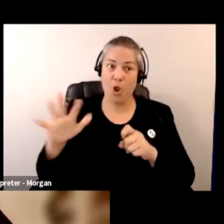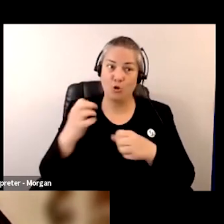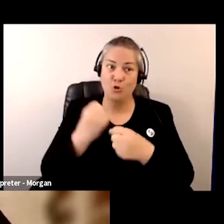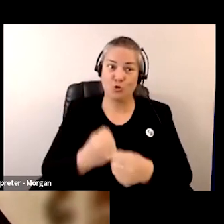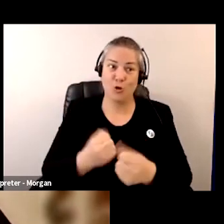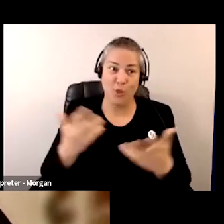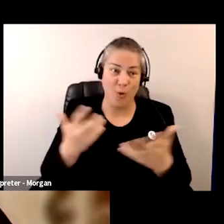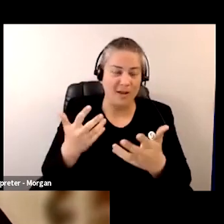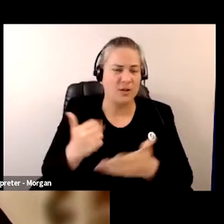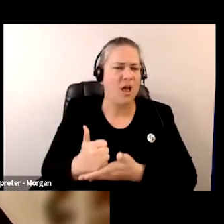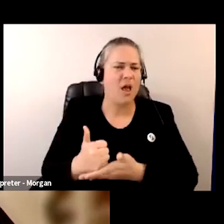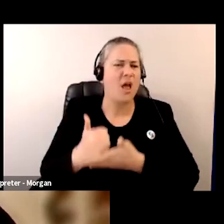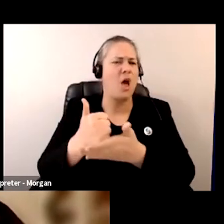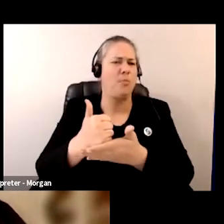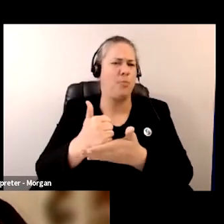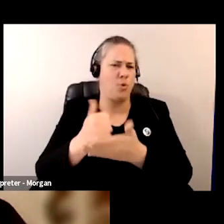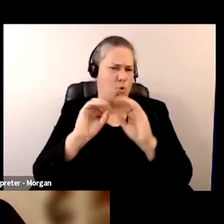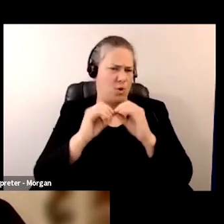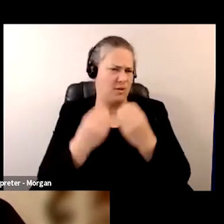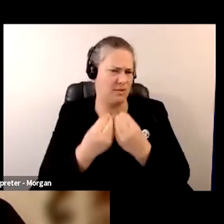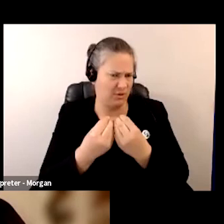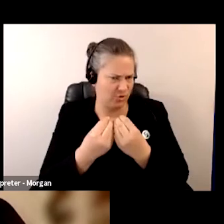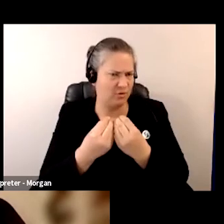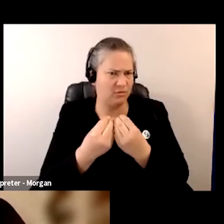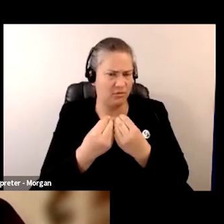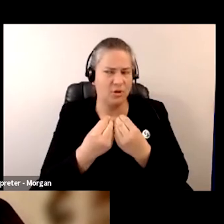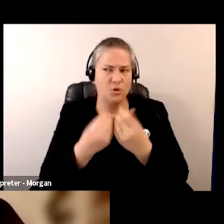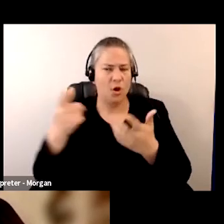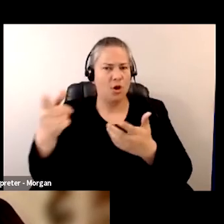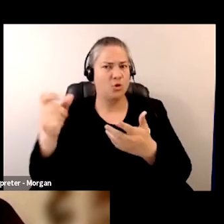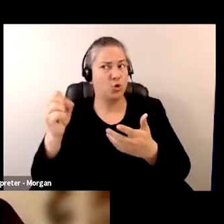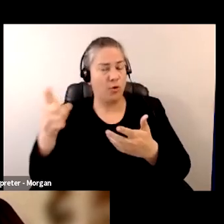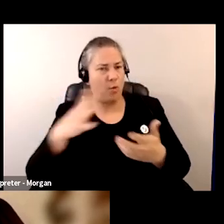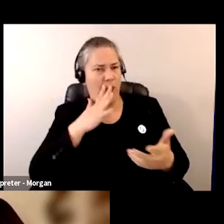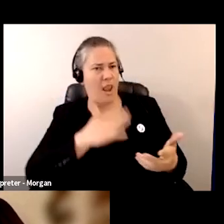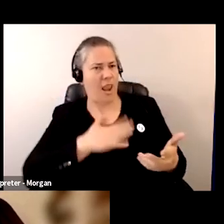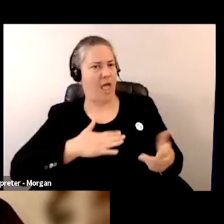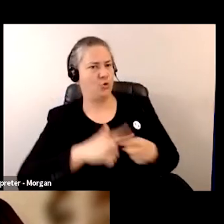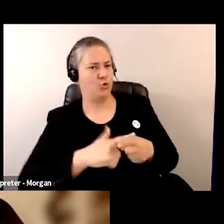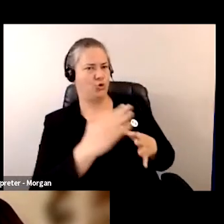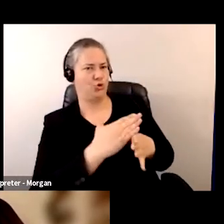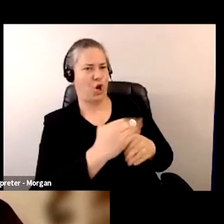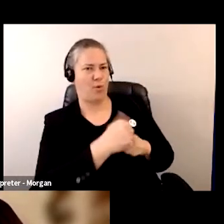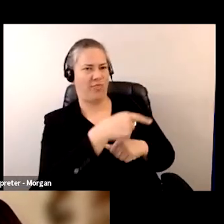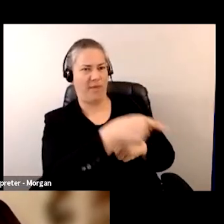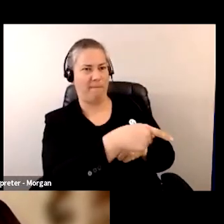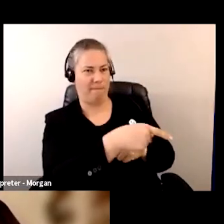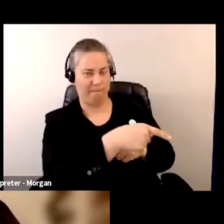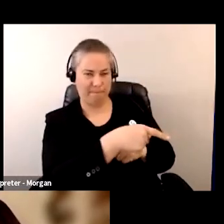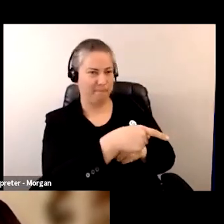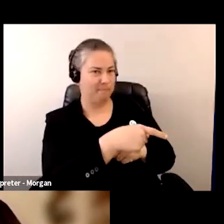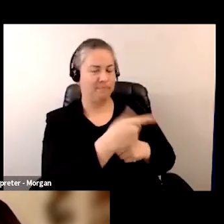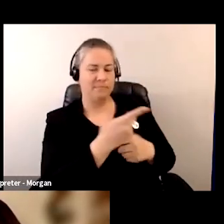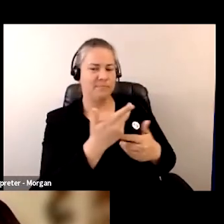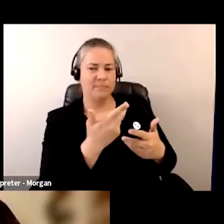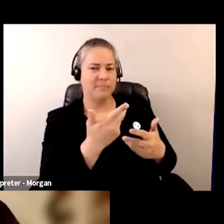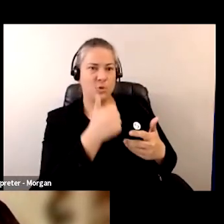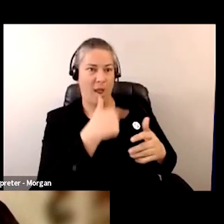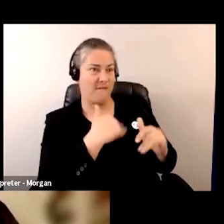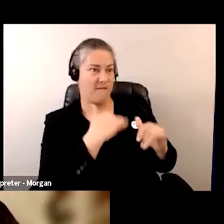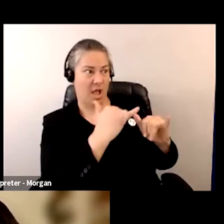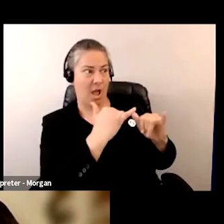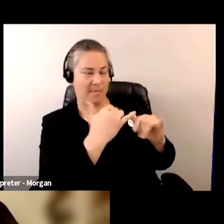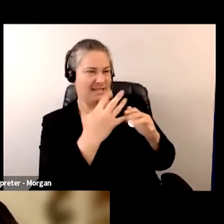helping organizations that in principle would like to share data, but don't have common standards for that data to make